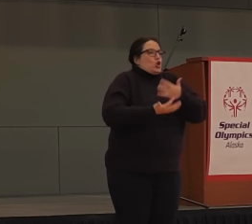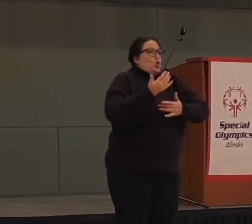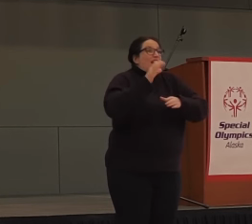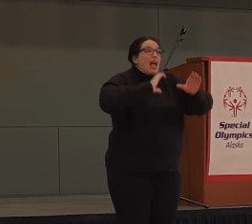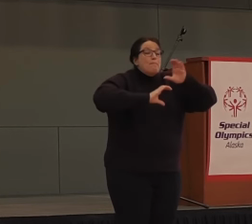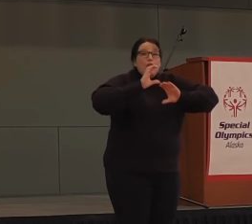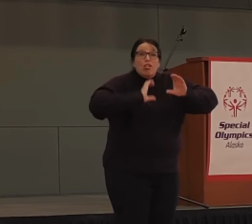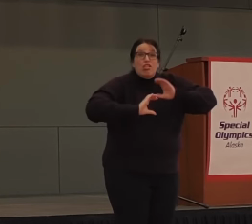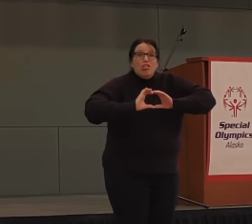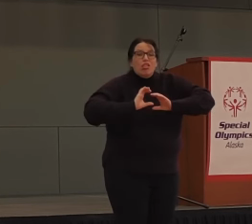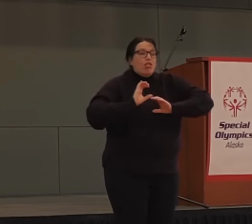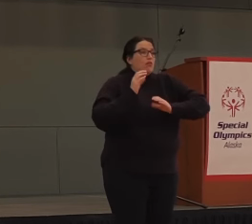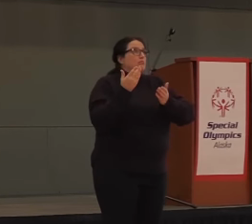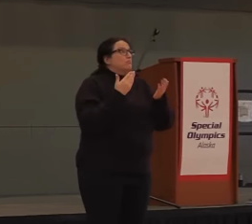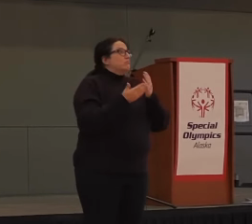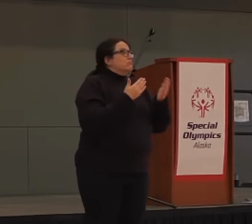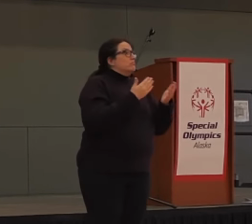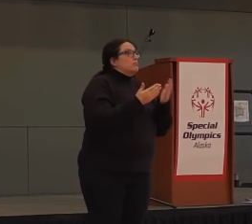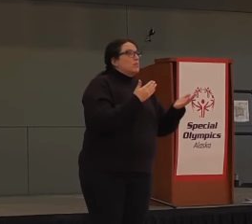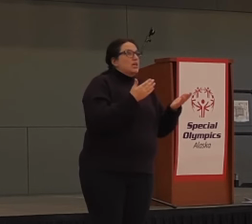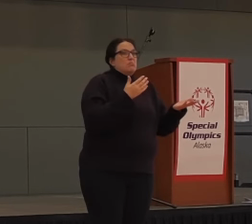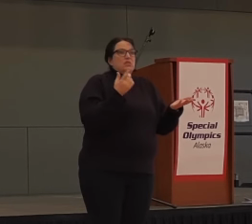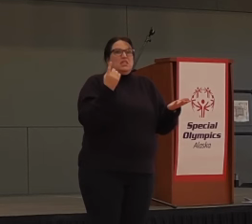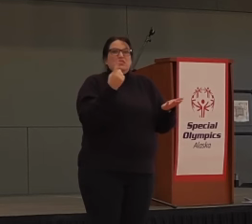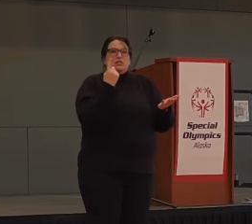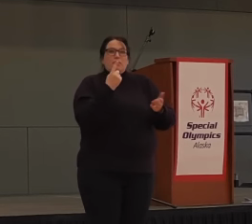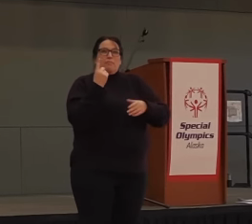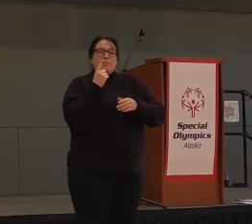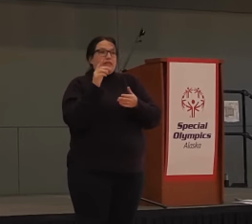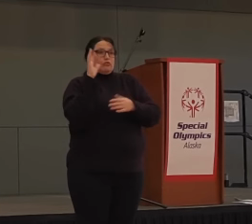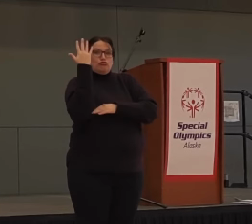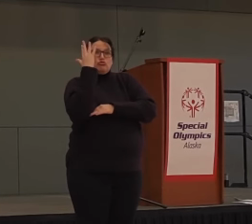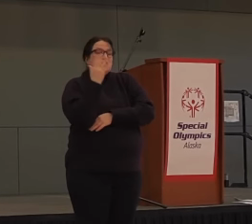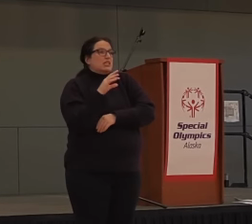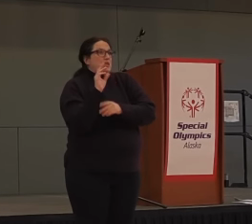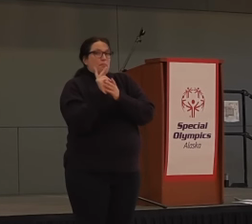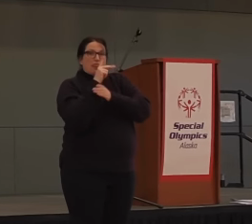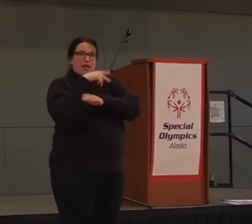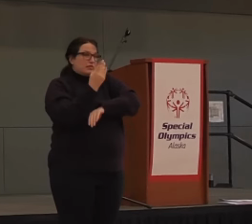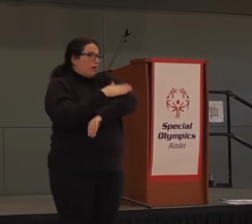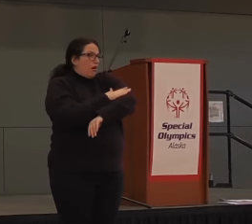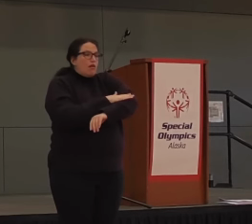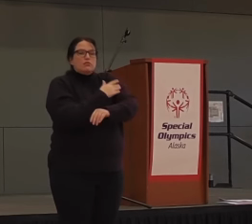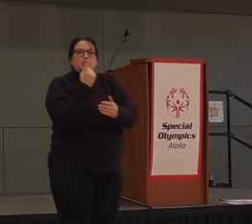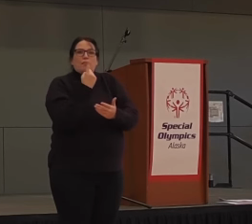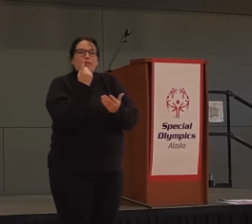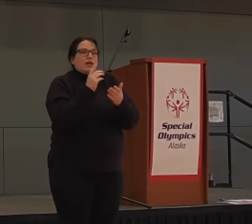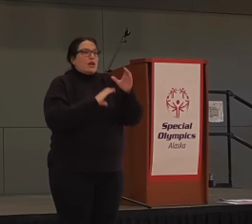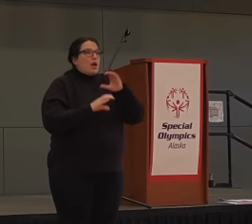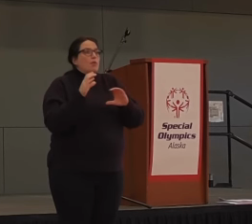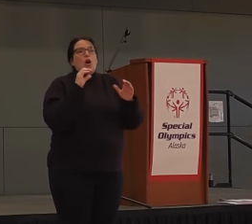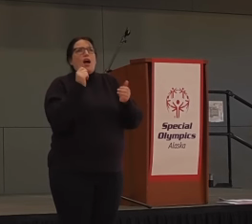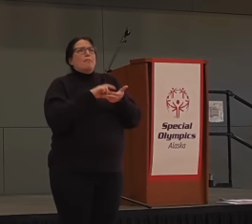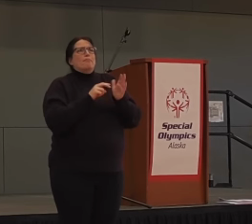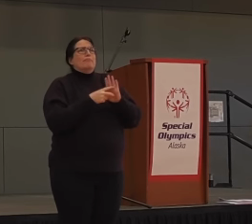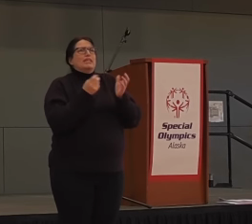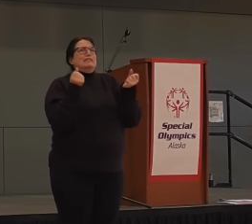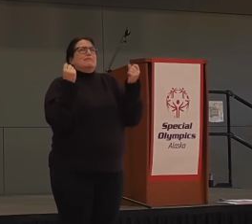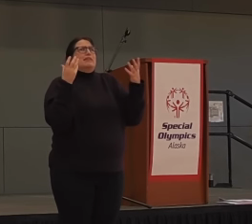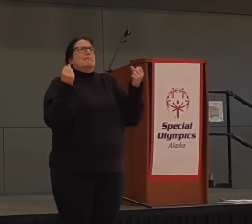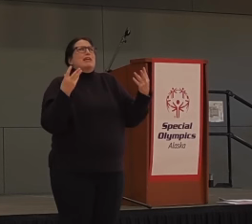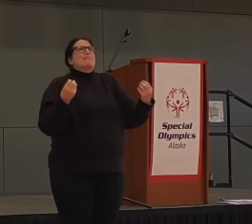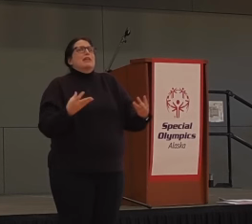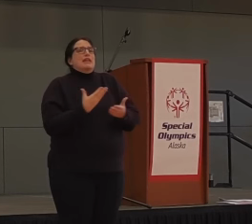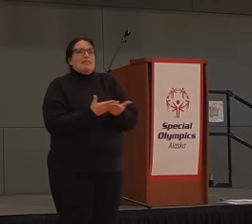chemicals, poisons, toxins, chemical. All kinds of things may cause a rash of the skin, up to and including